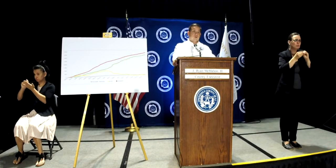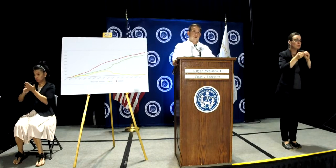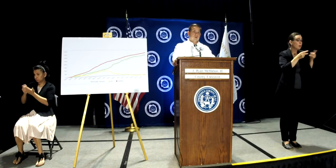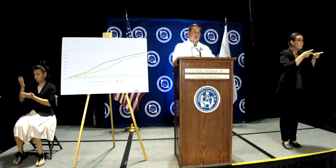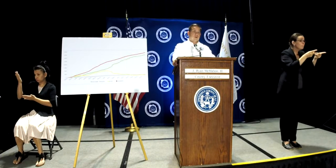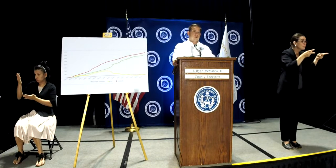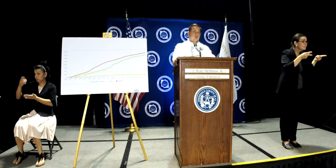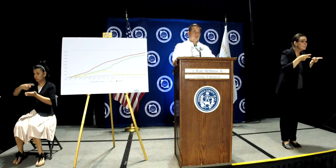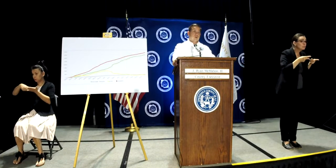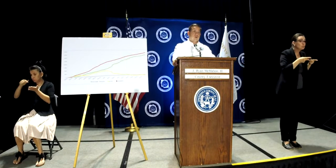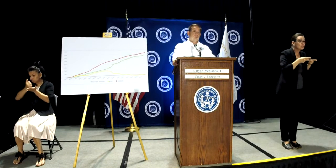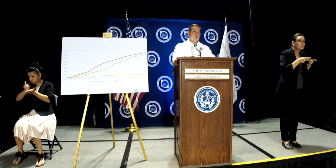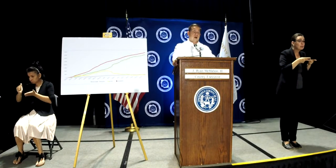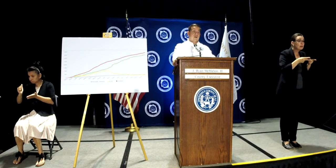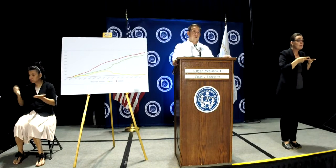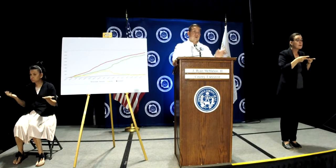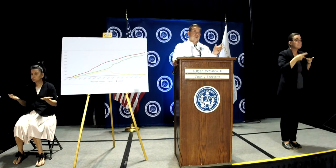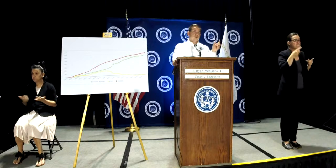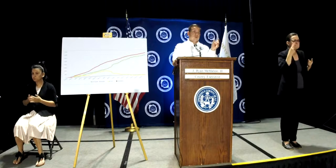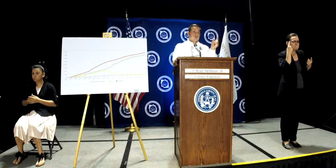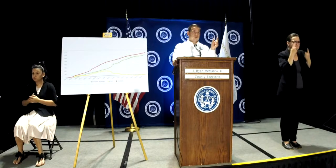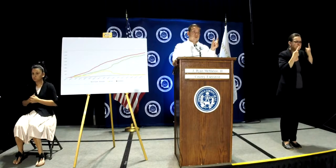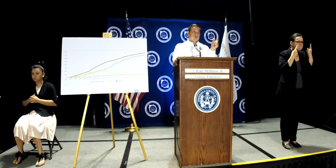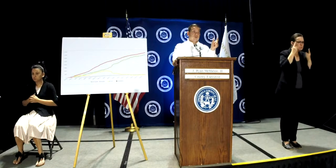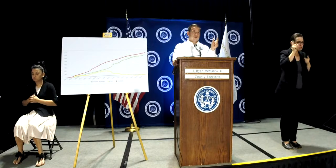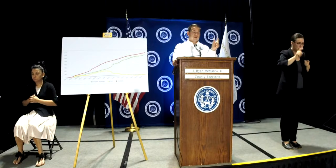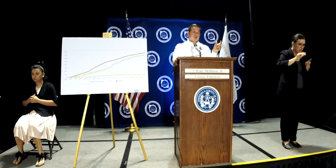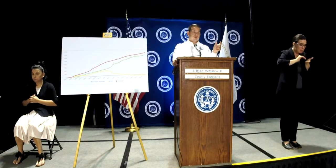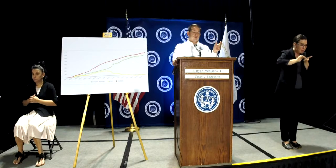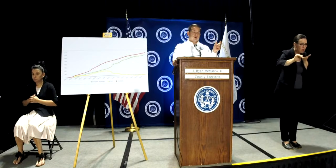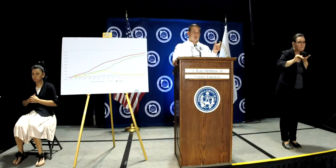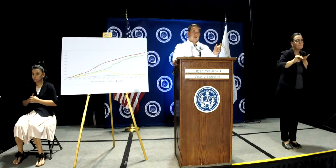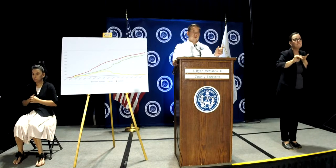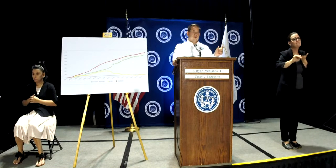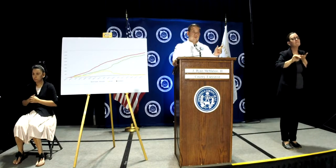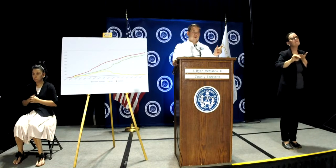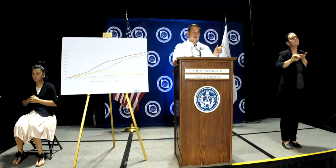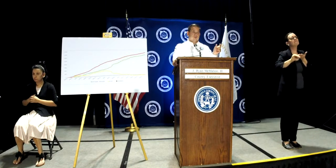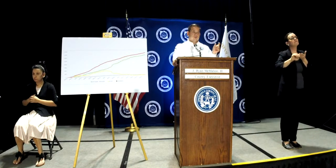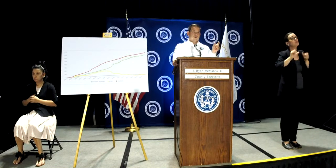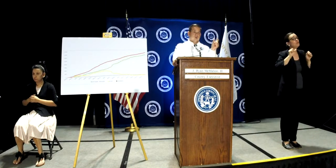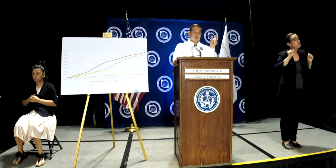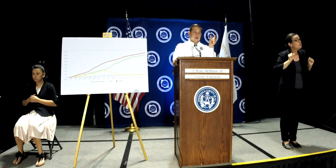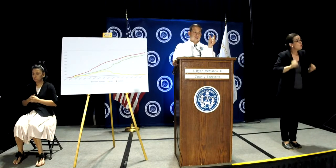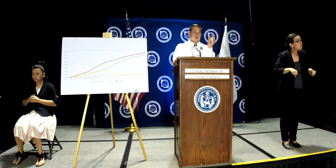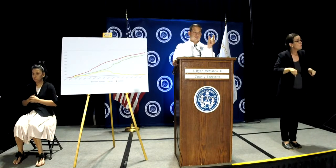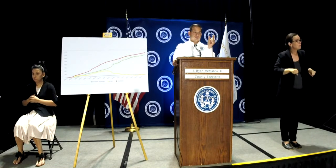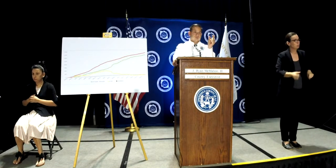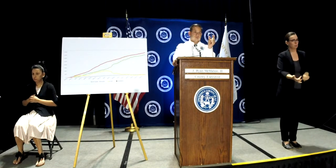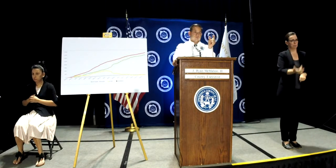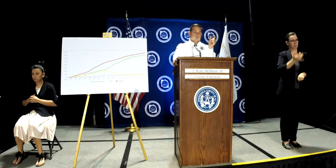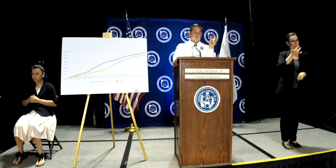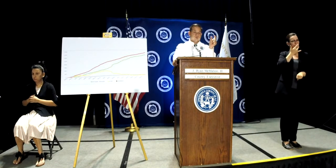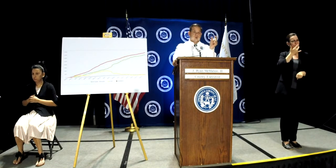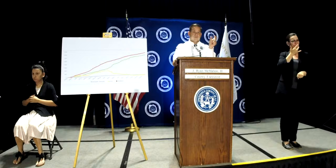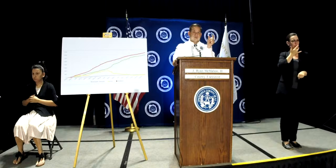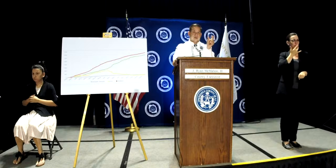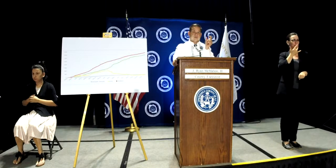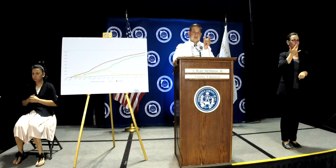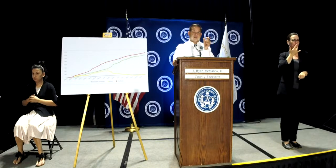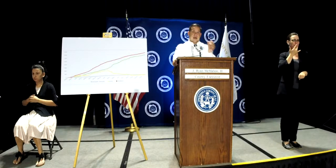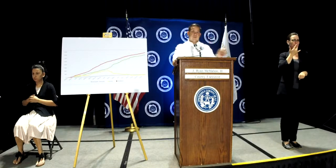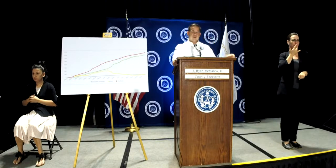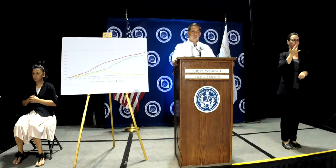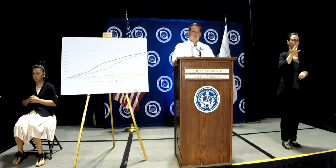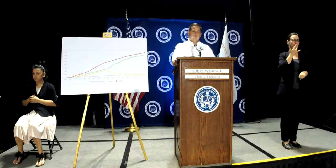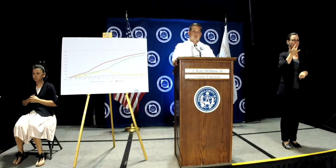but we would rather get the authority, look at each circumstance